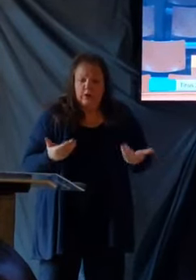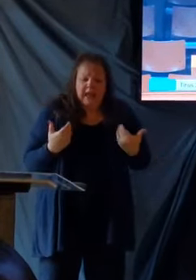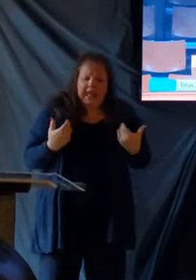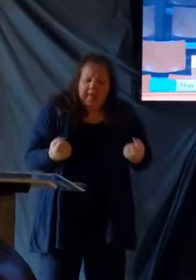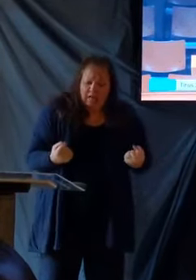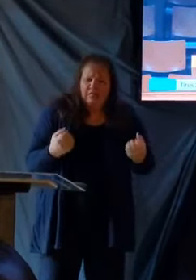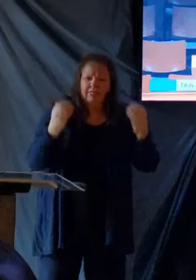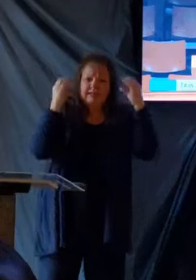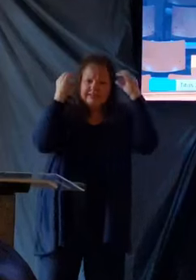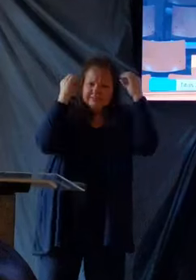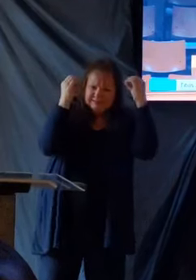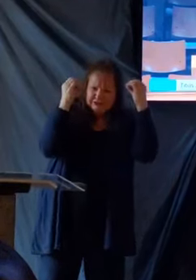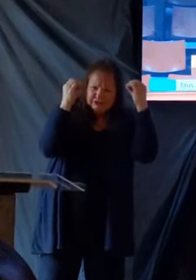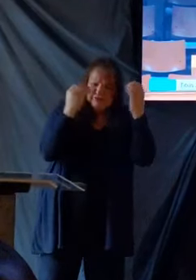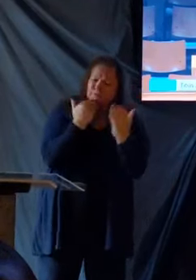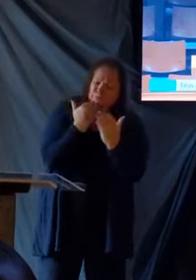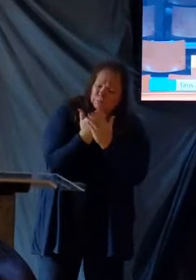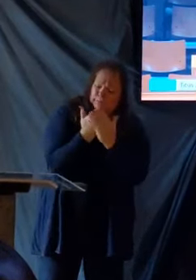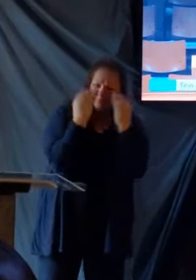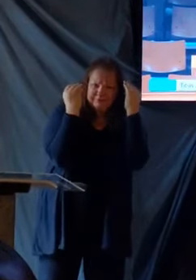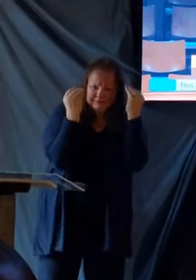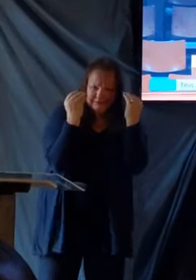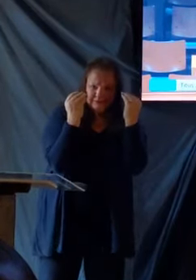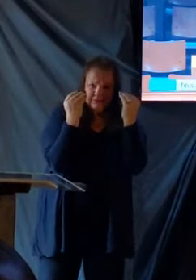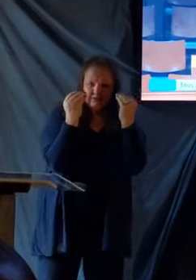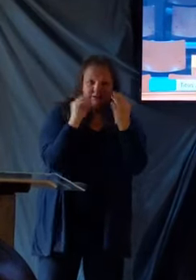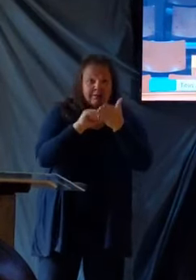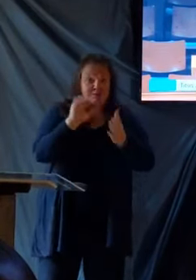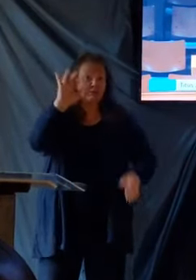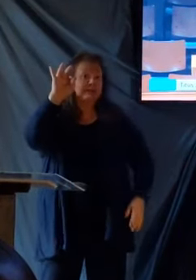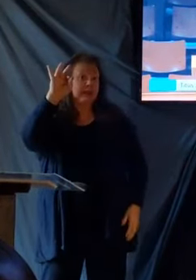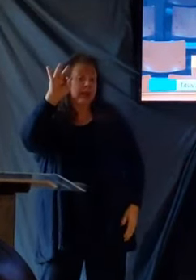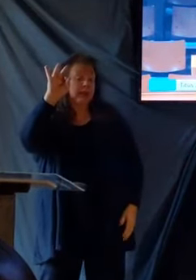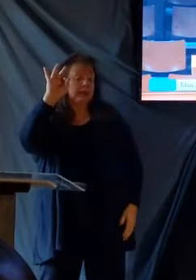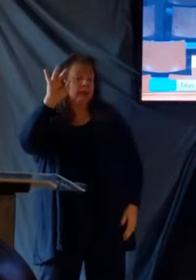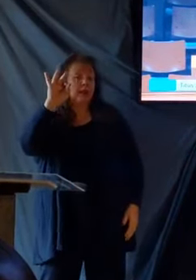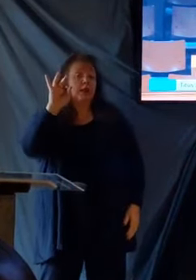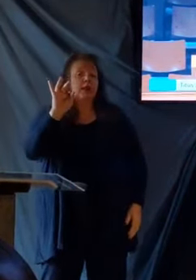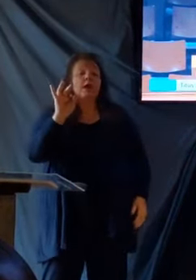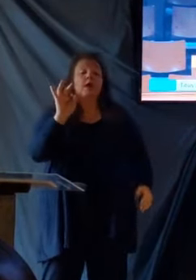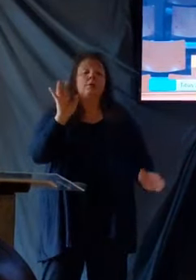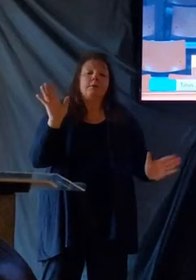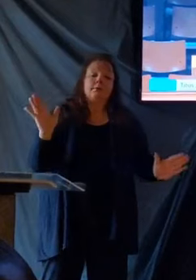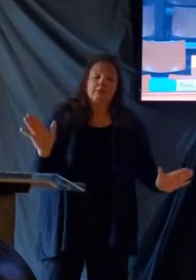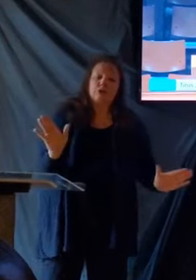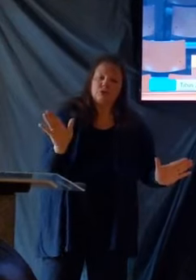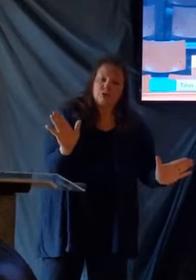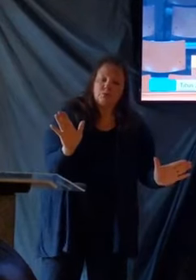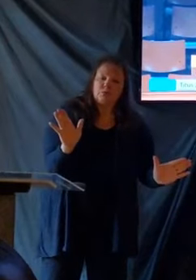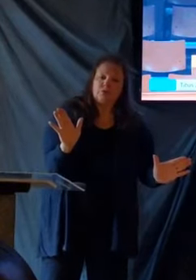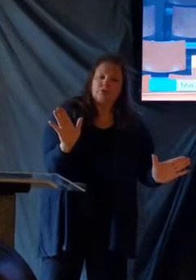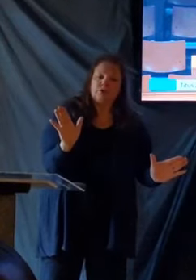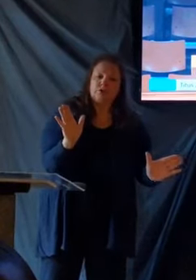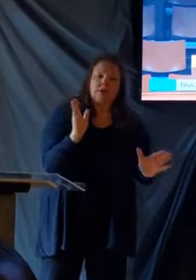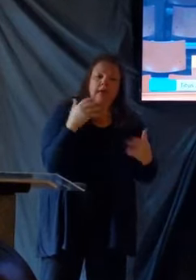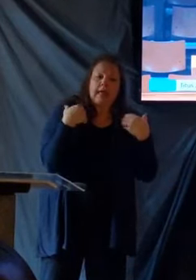healthy teaching. That was mentioned up in verse 9. Elders are to be able to exhort in healthy